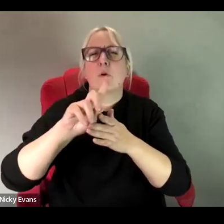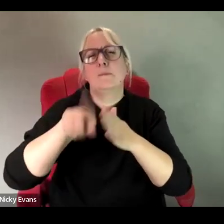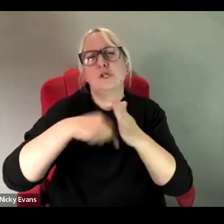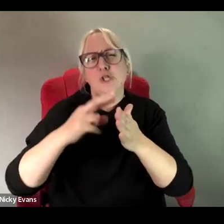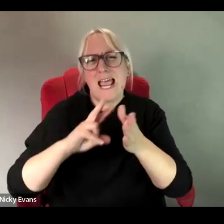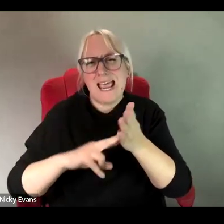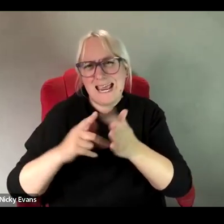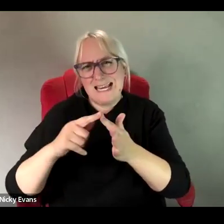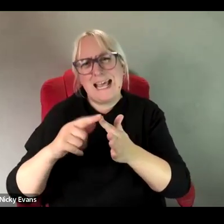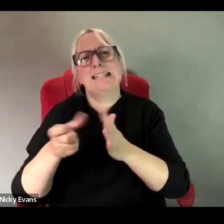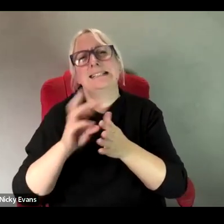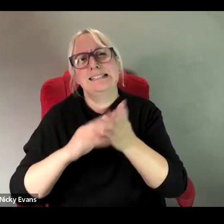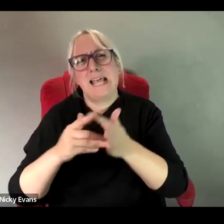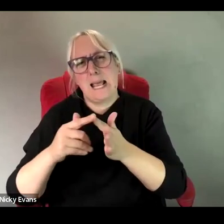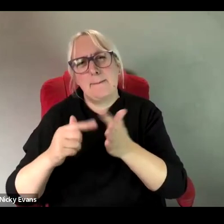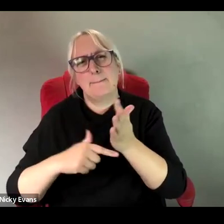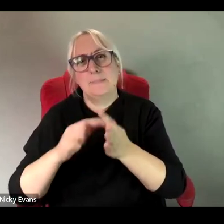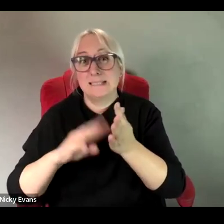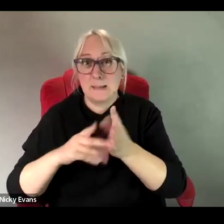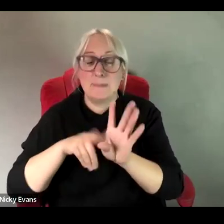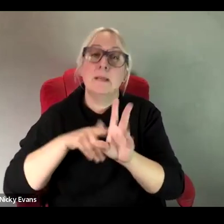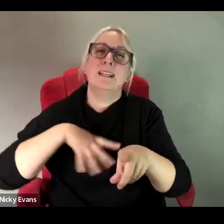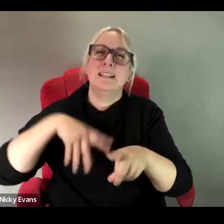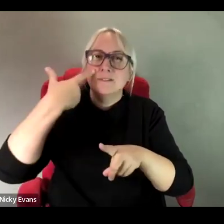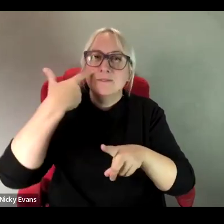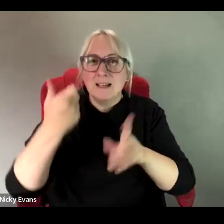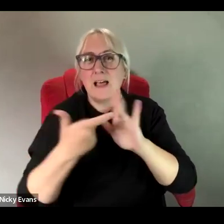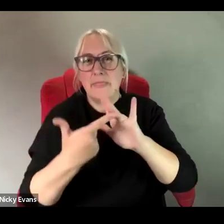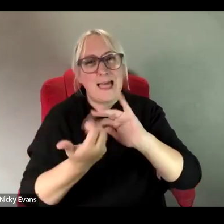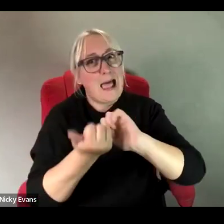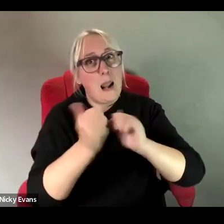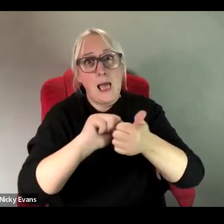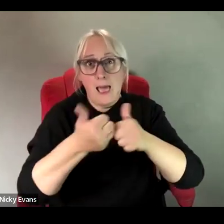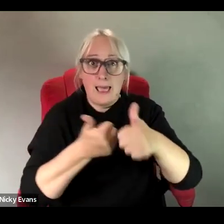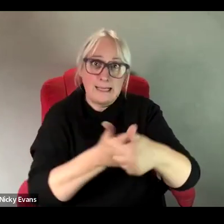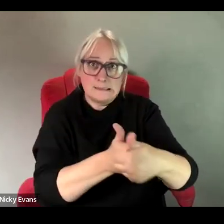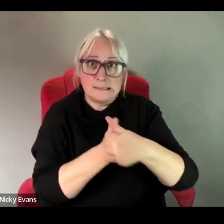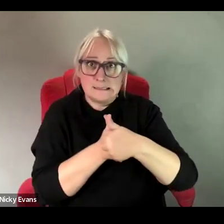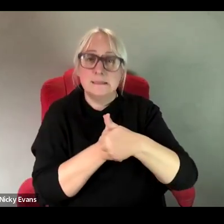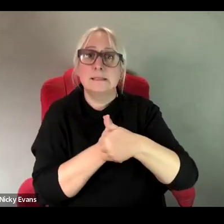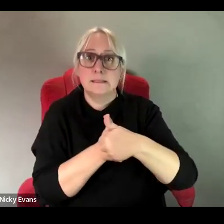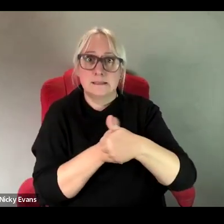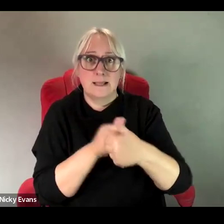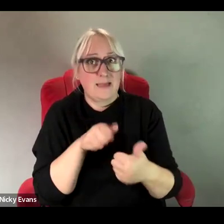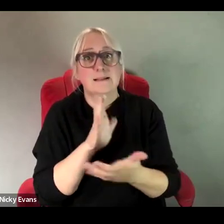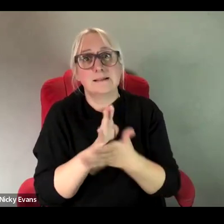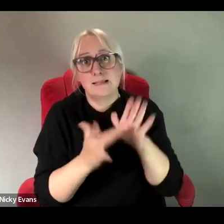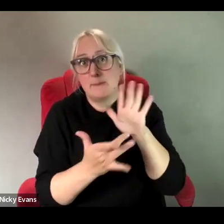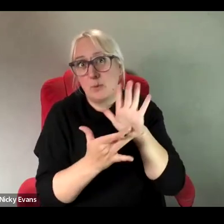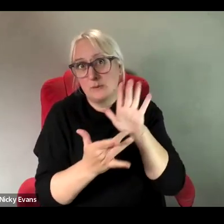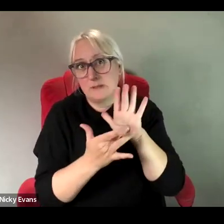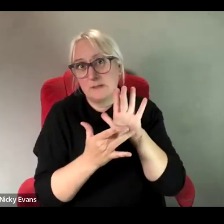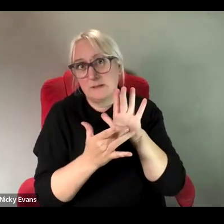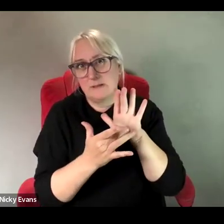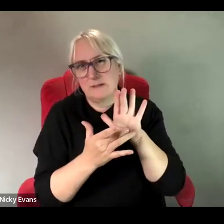other allies is important, and to keep, I'll end there because it is really